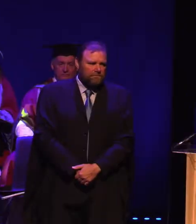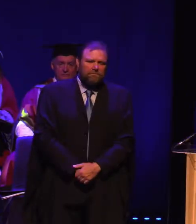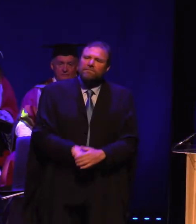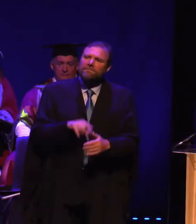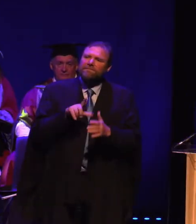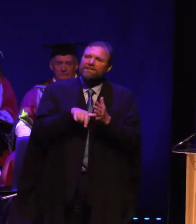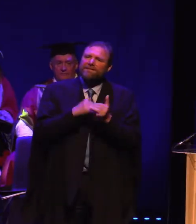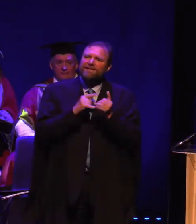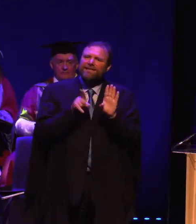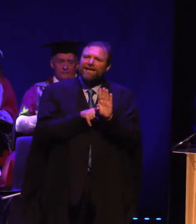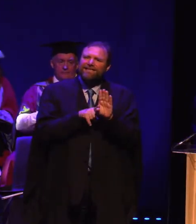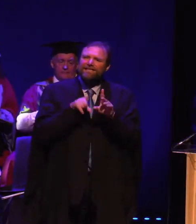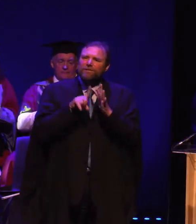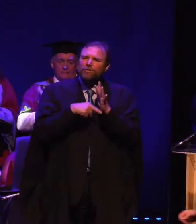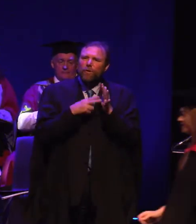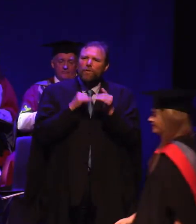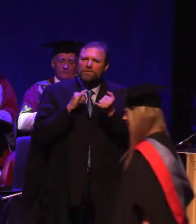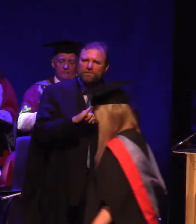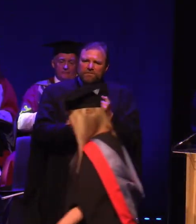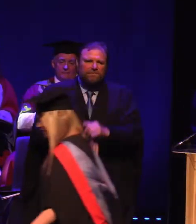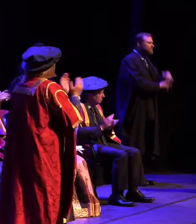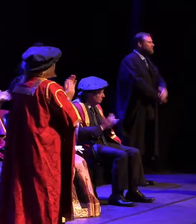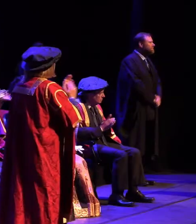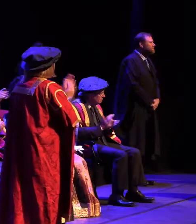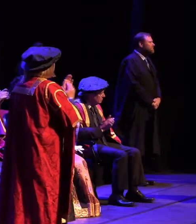Katie Jones.